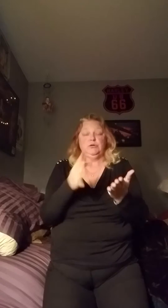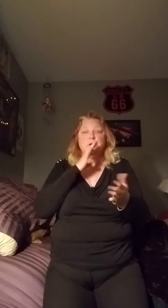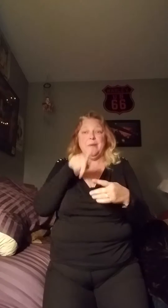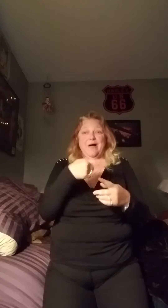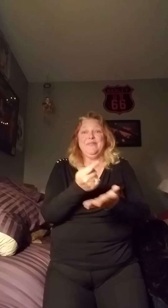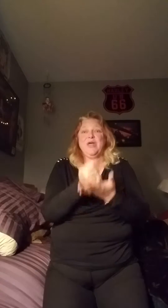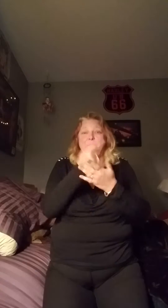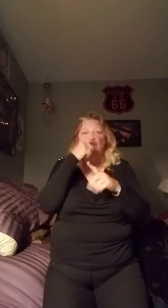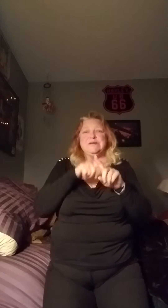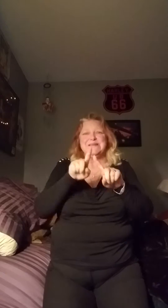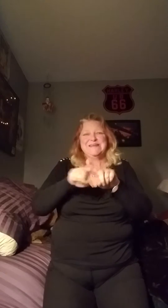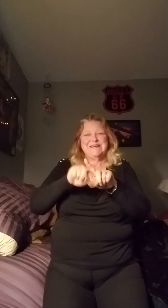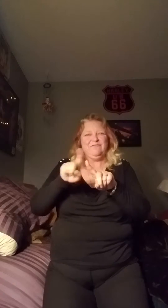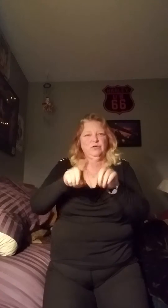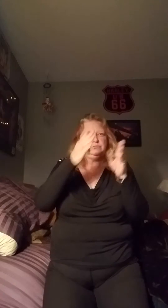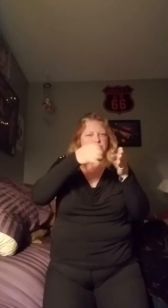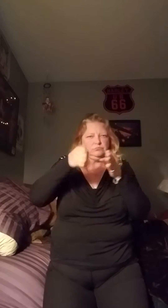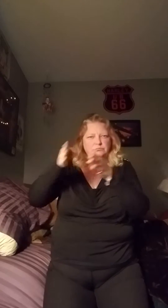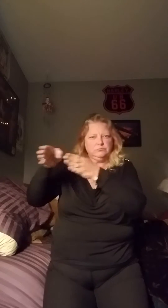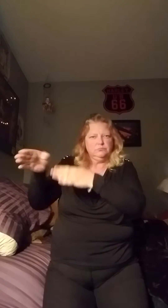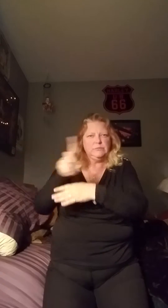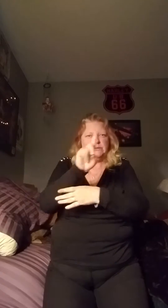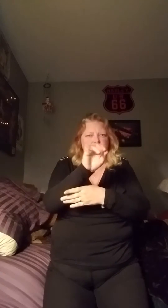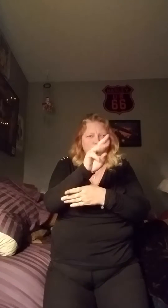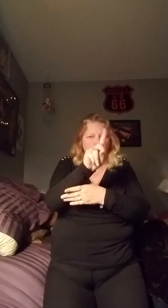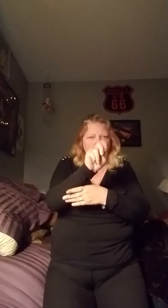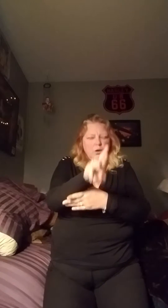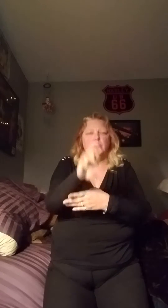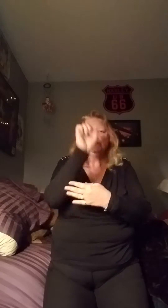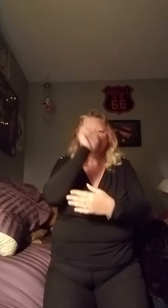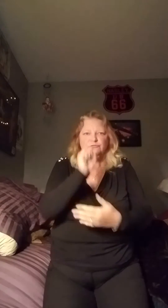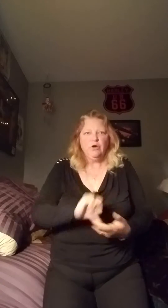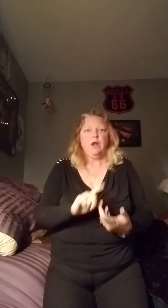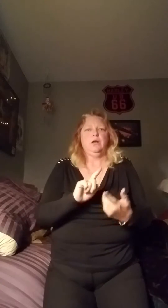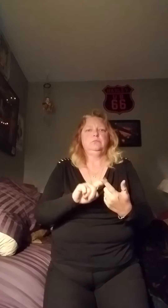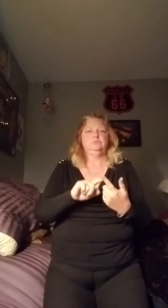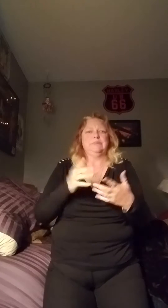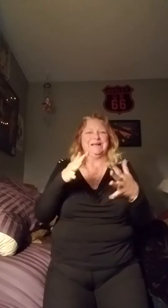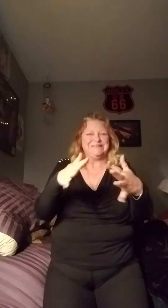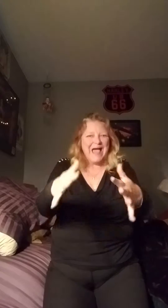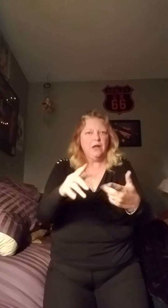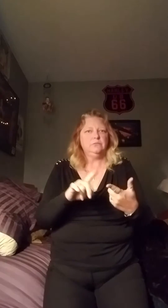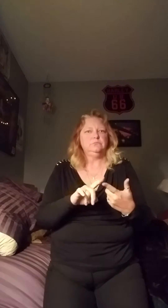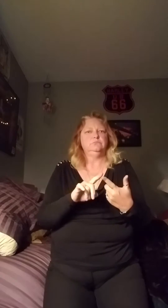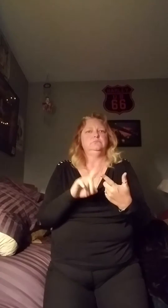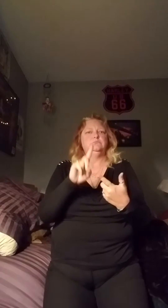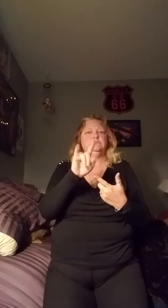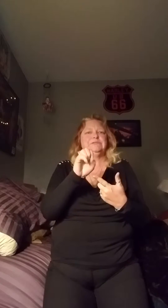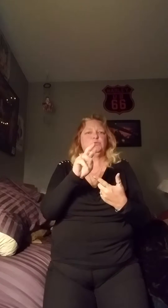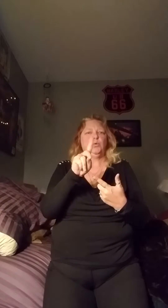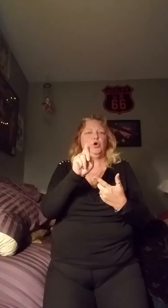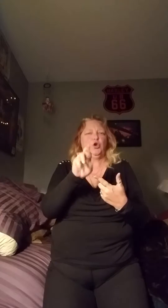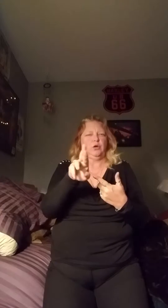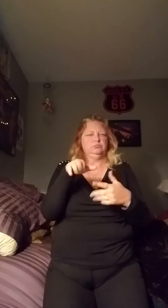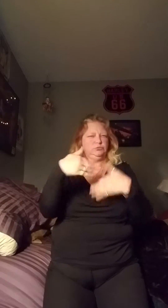for different disorders, including schizophrenia, anxiety disorders, and so on. The question which